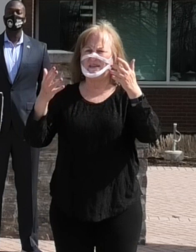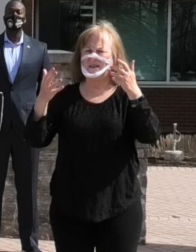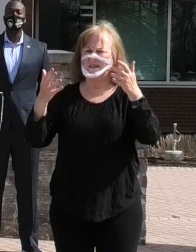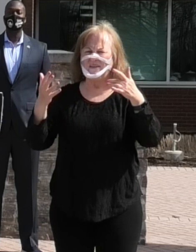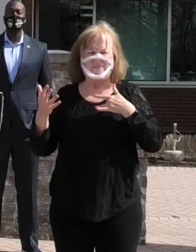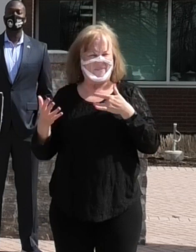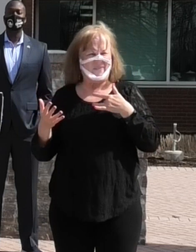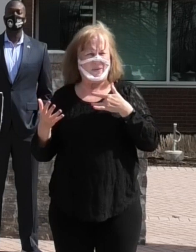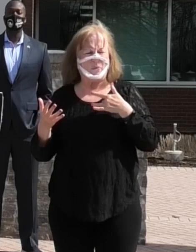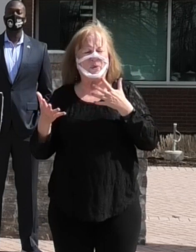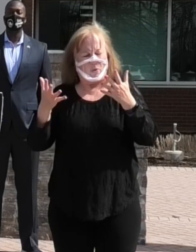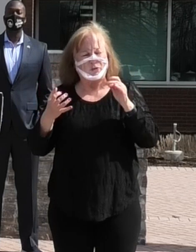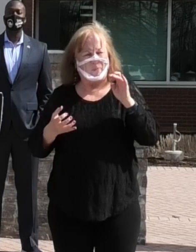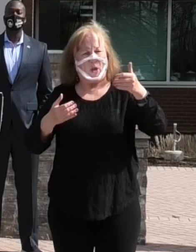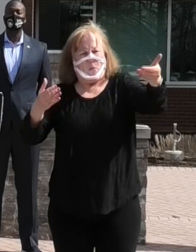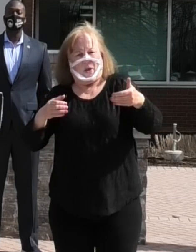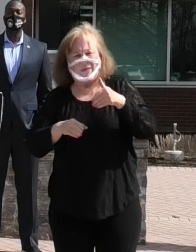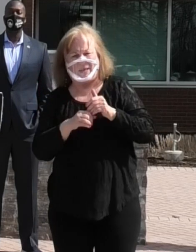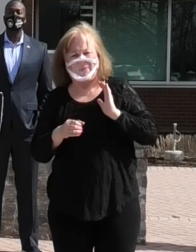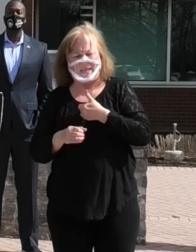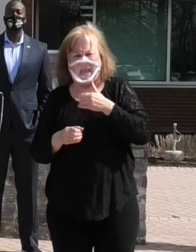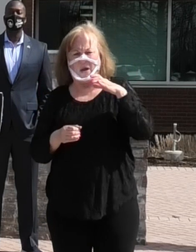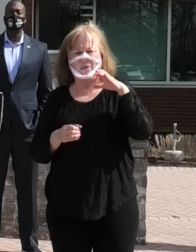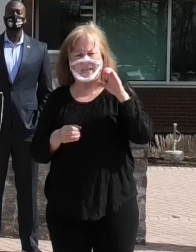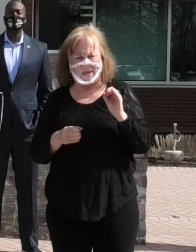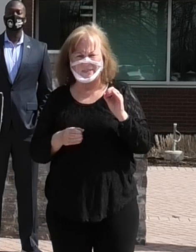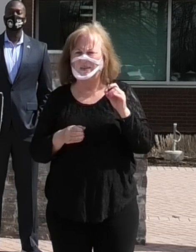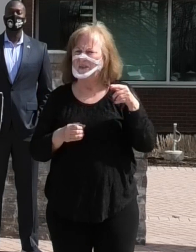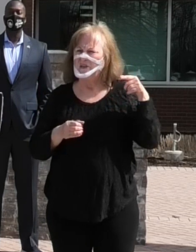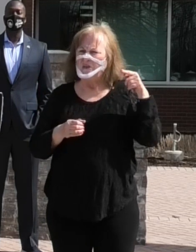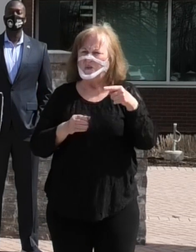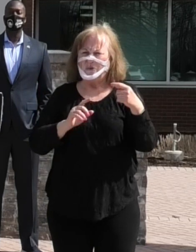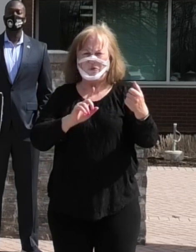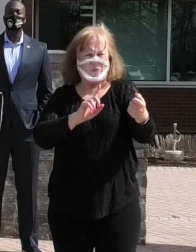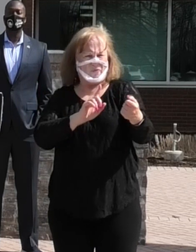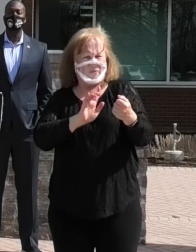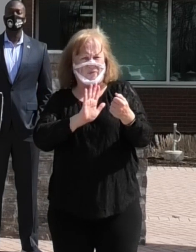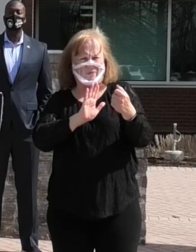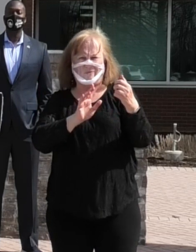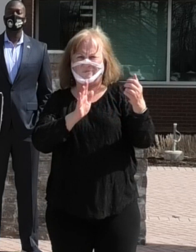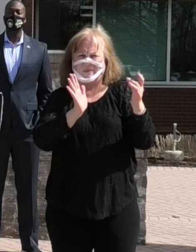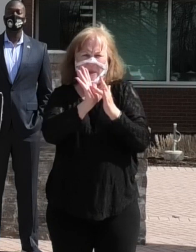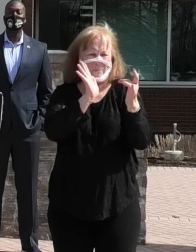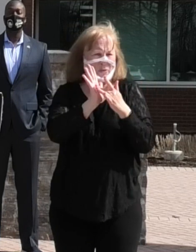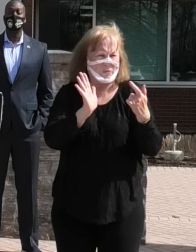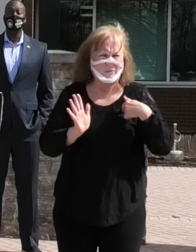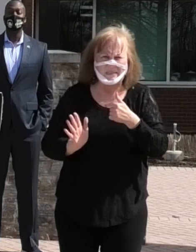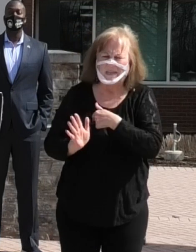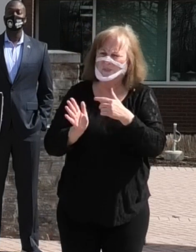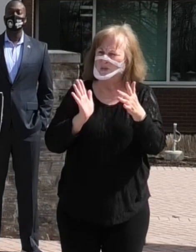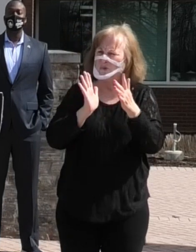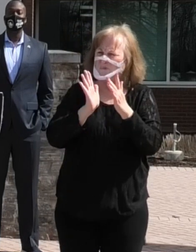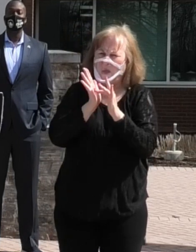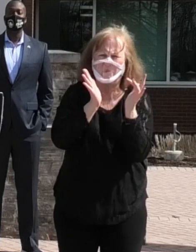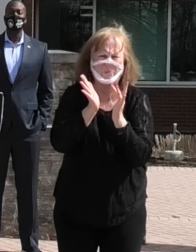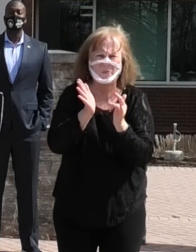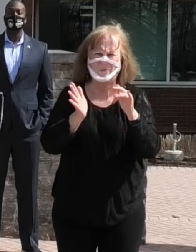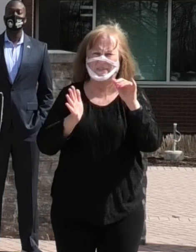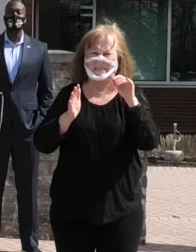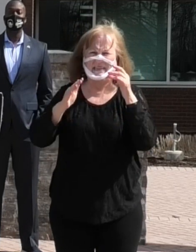our county in the way how you have been abused the immigrant neighbors and